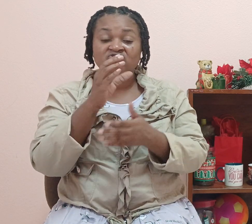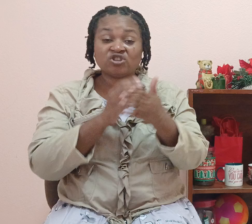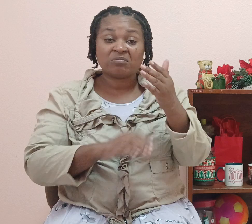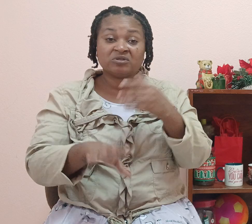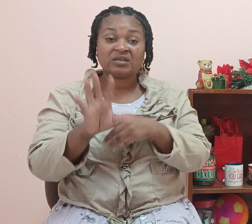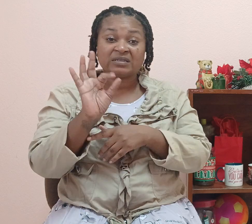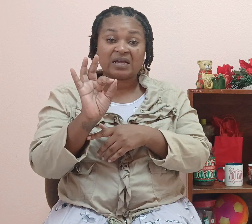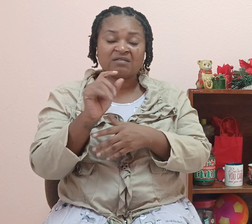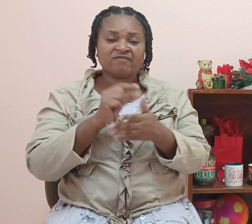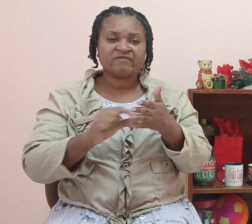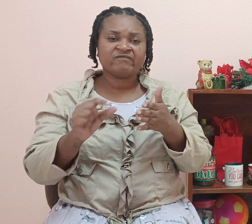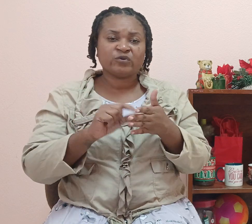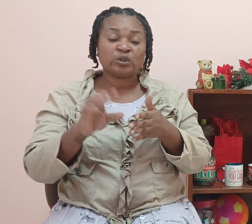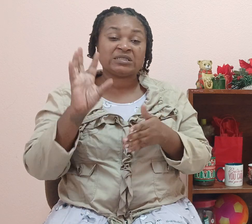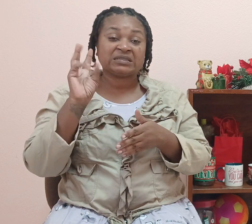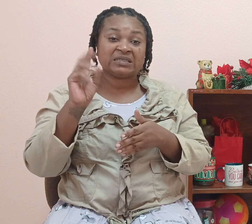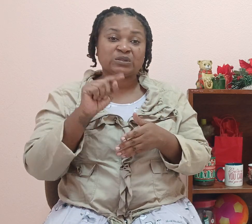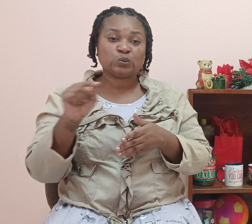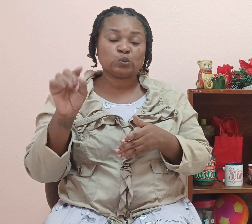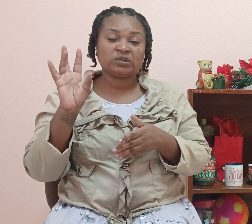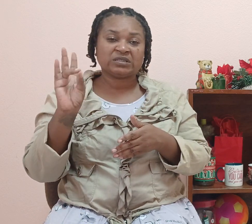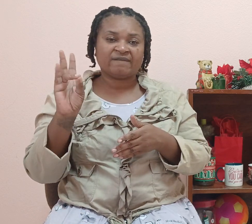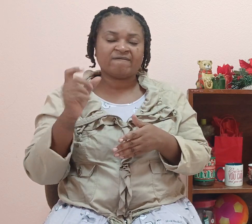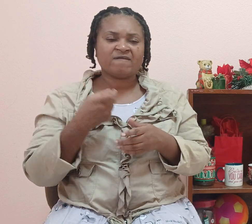And we'll use the New International Version.